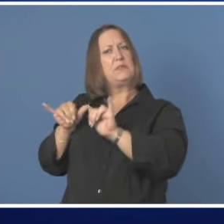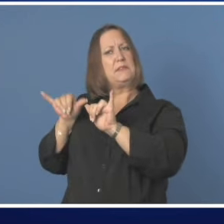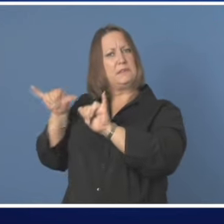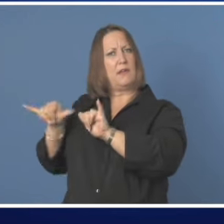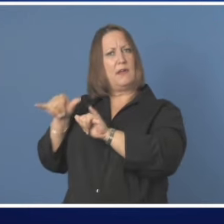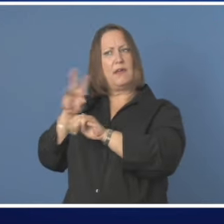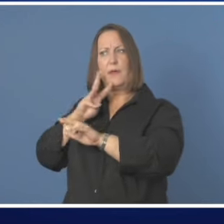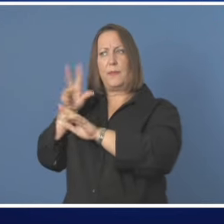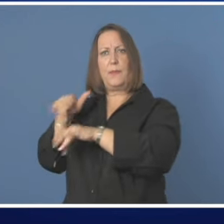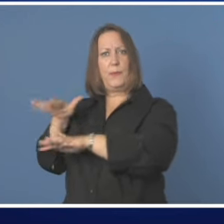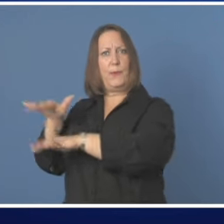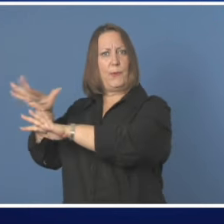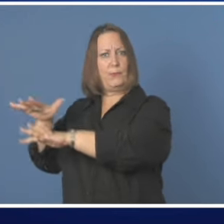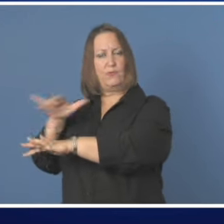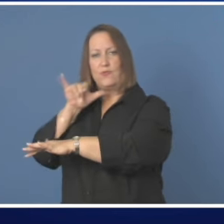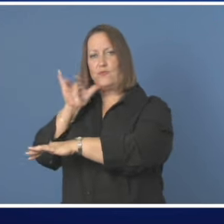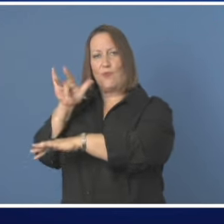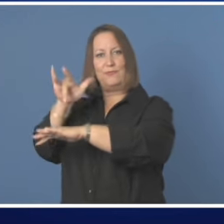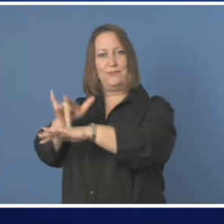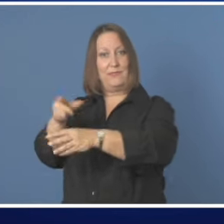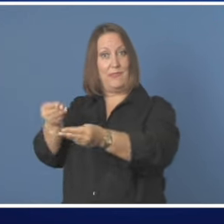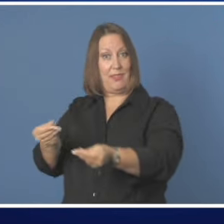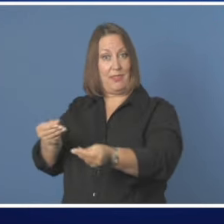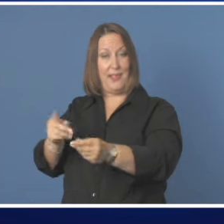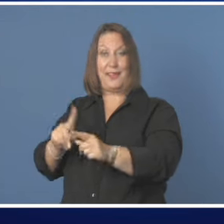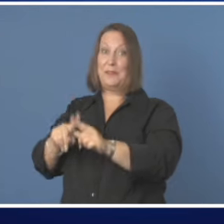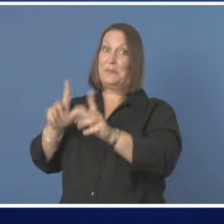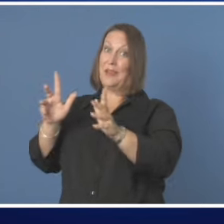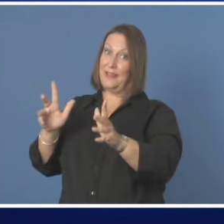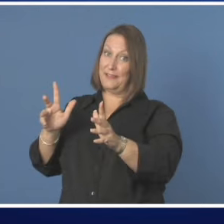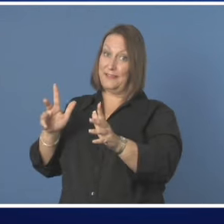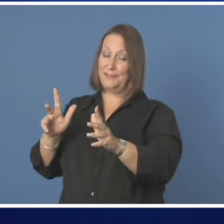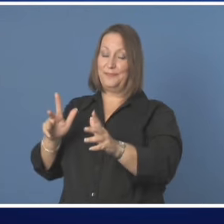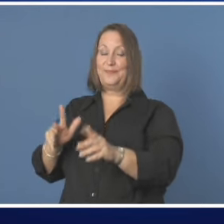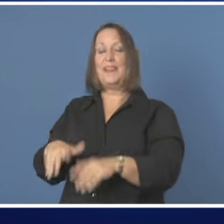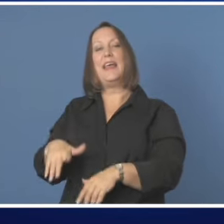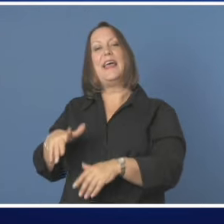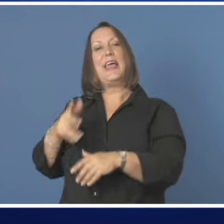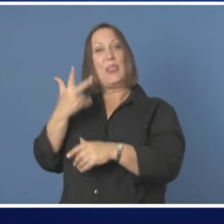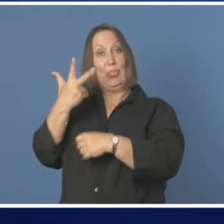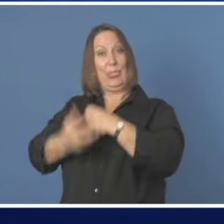States. However, about 5 hurricanes